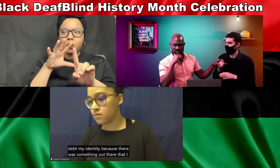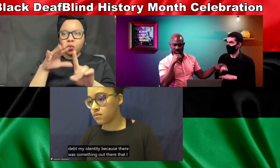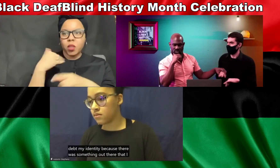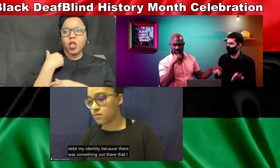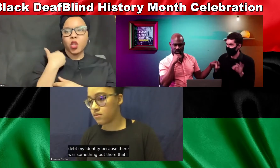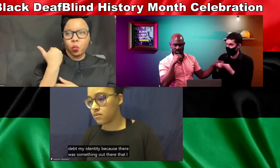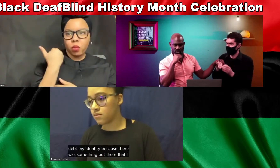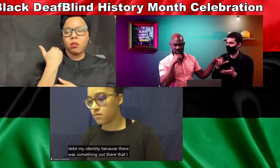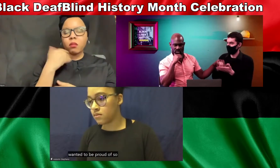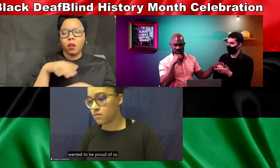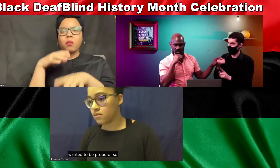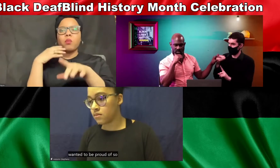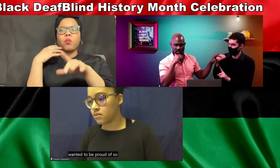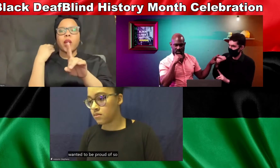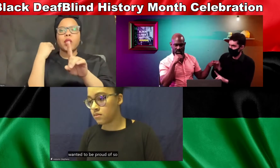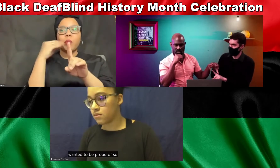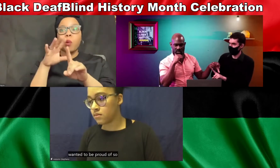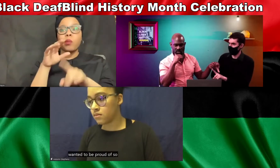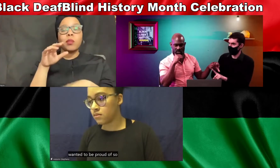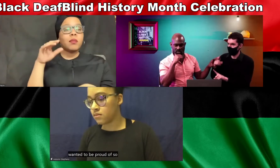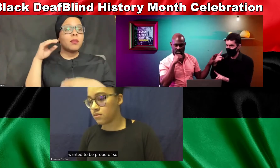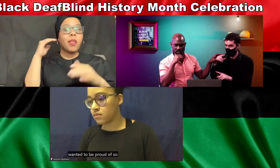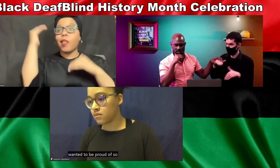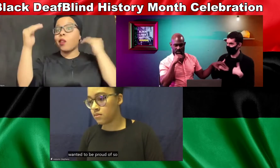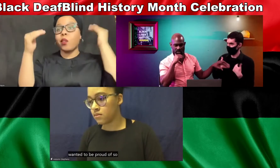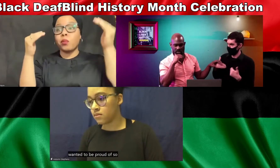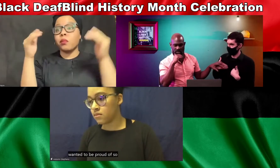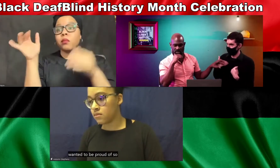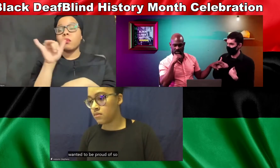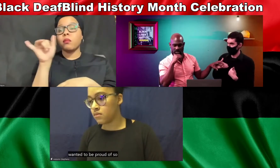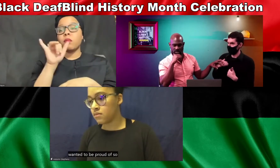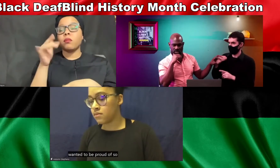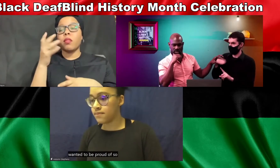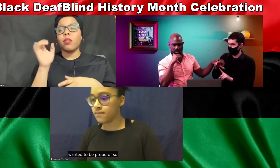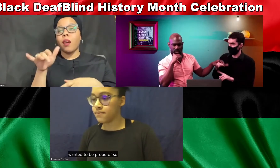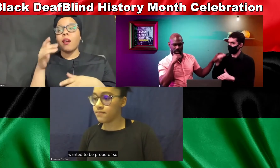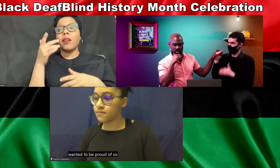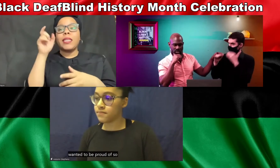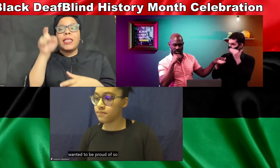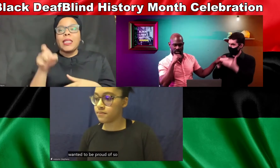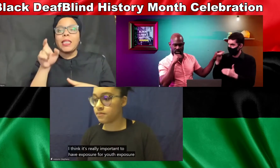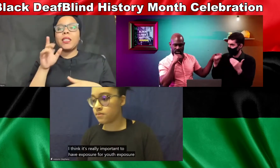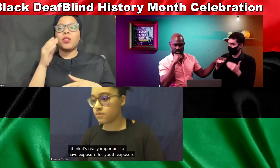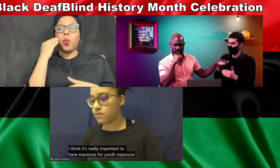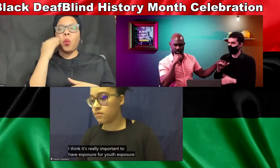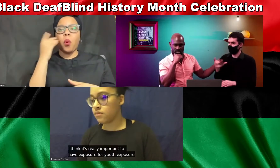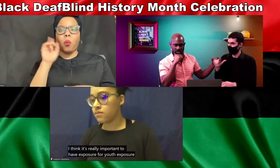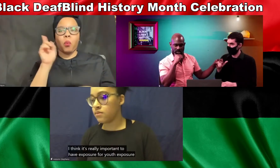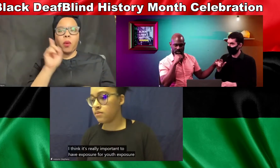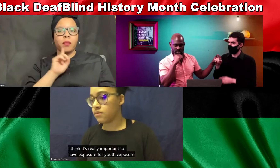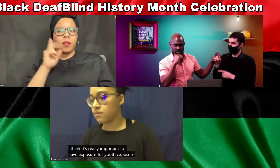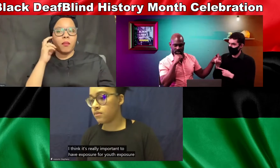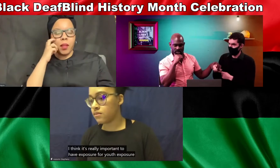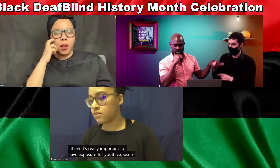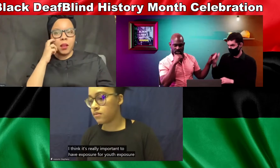I think it's really important to have exposure for youth, exposure for adults.